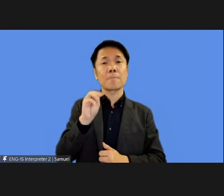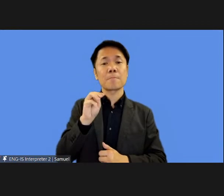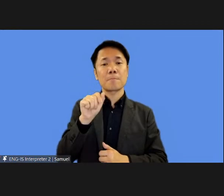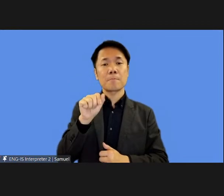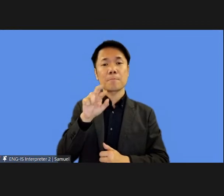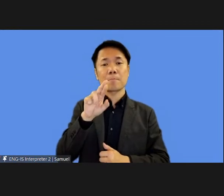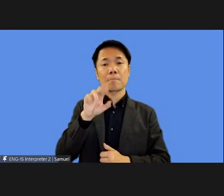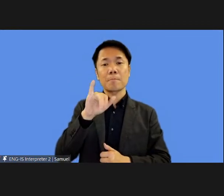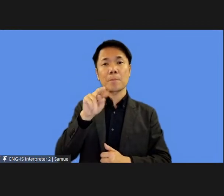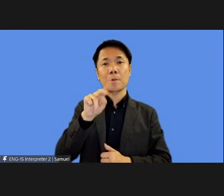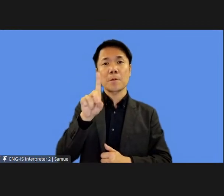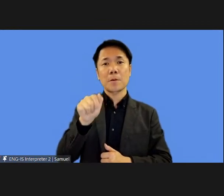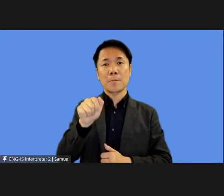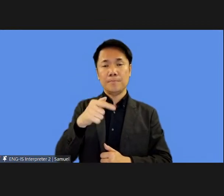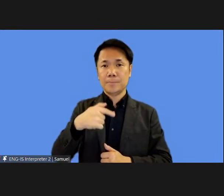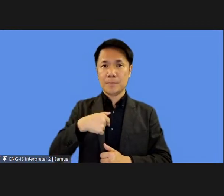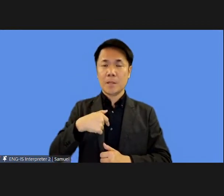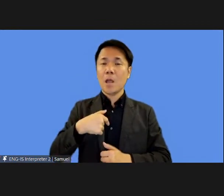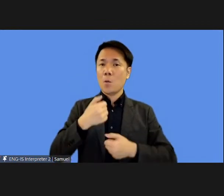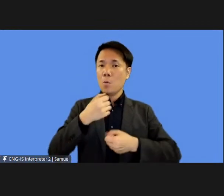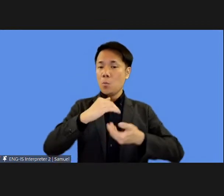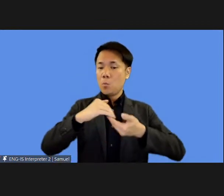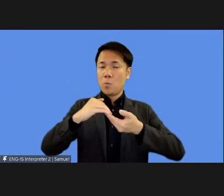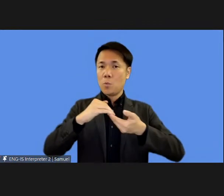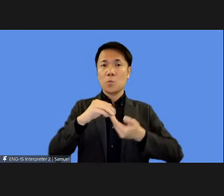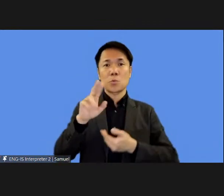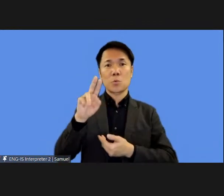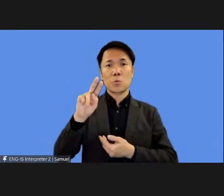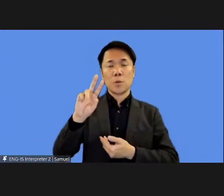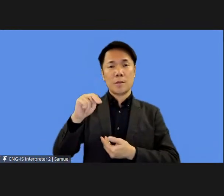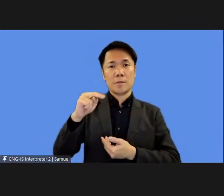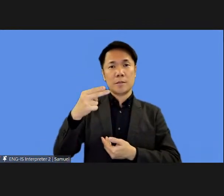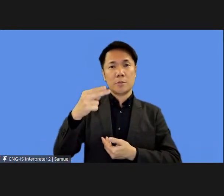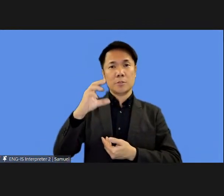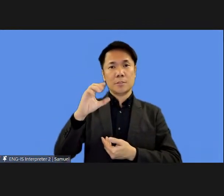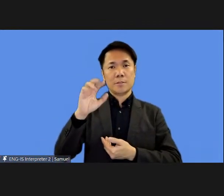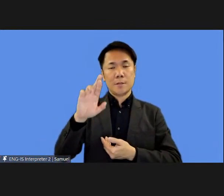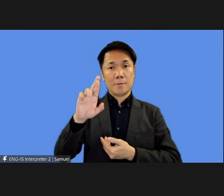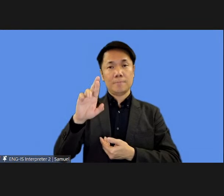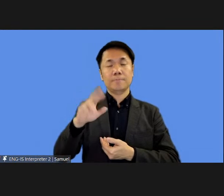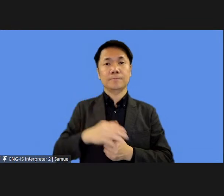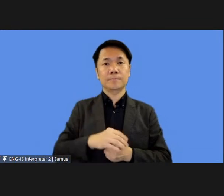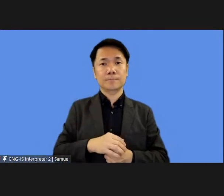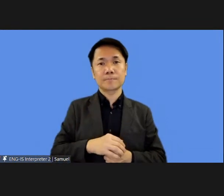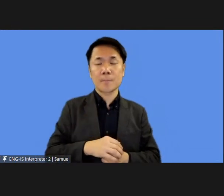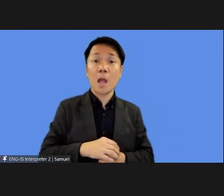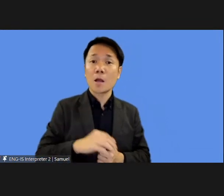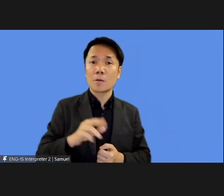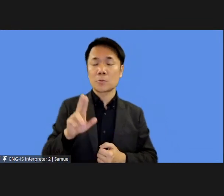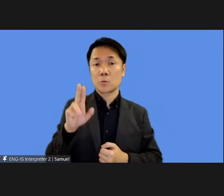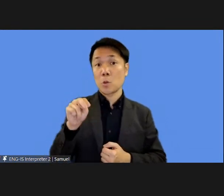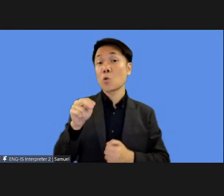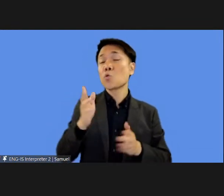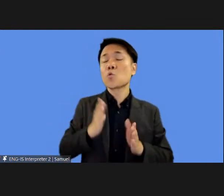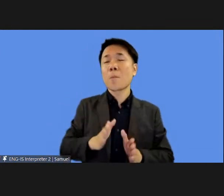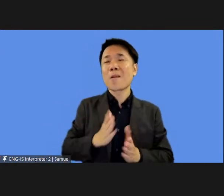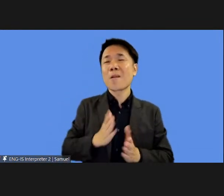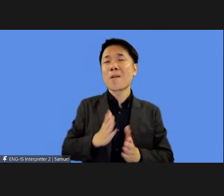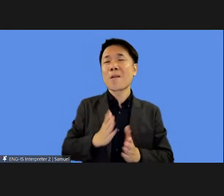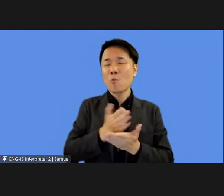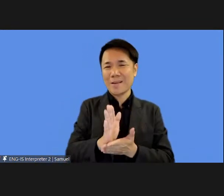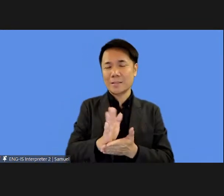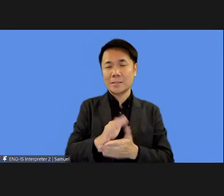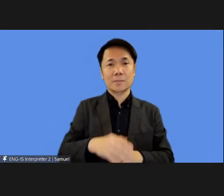High Commissioner for Human Rights. I would like to make 3 points. Many of them were mentioned during the discussions at the